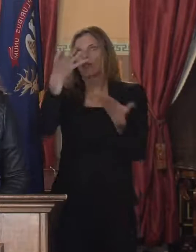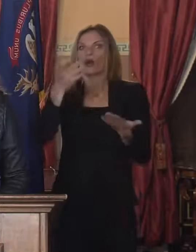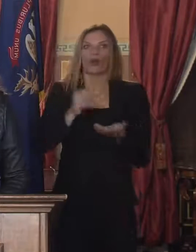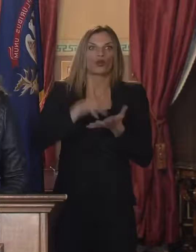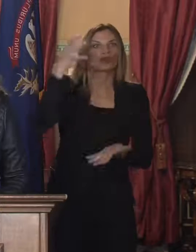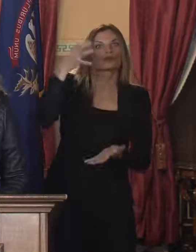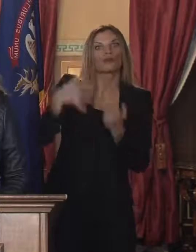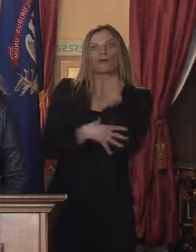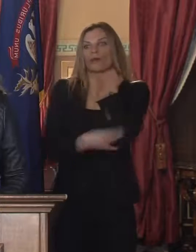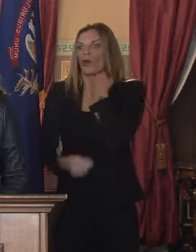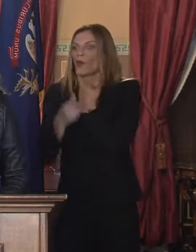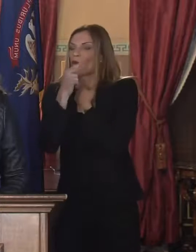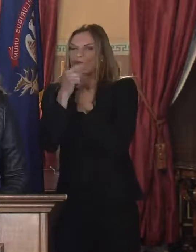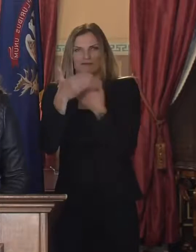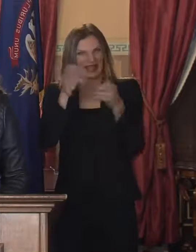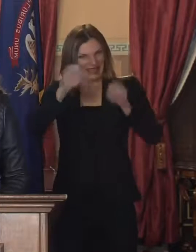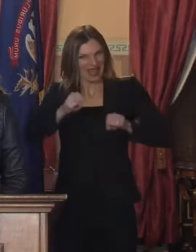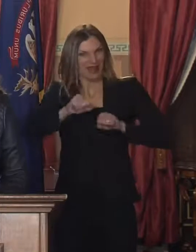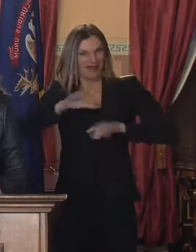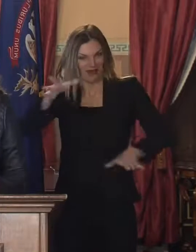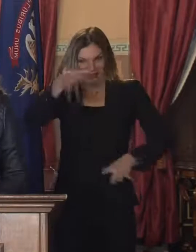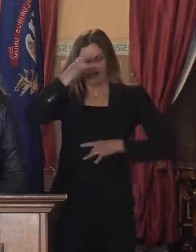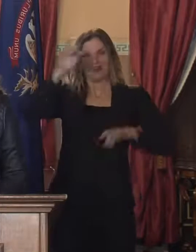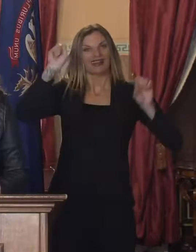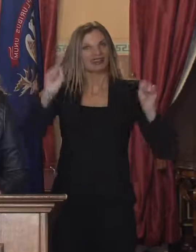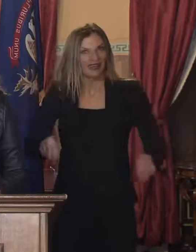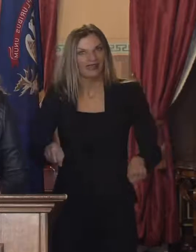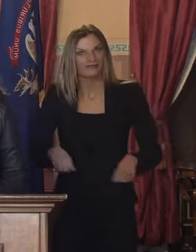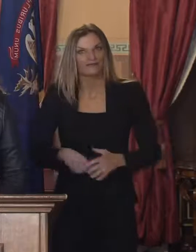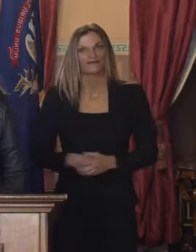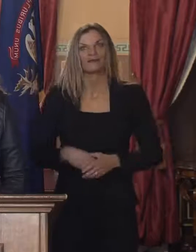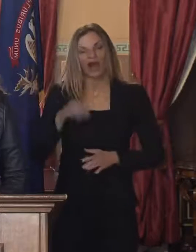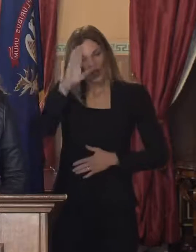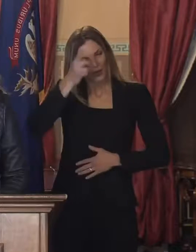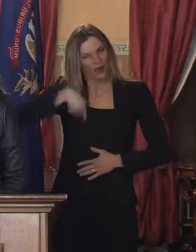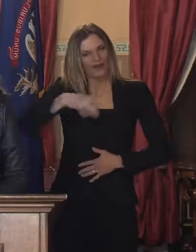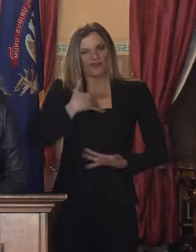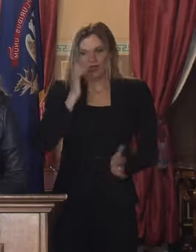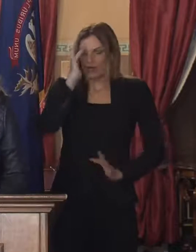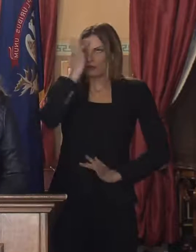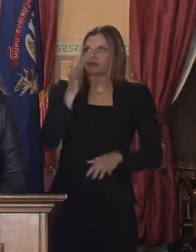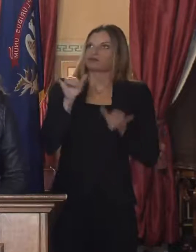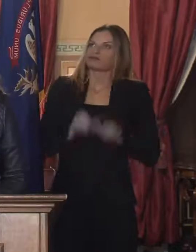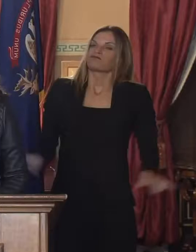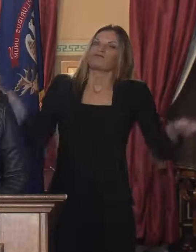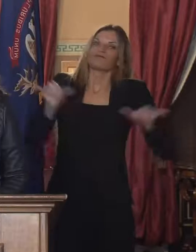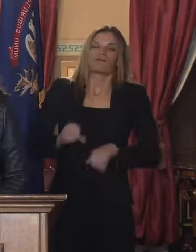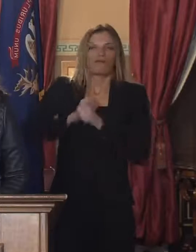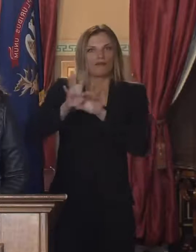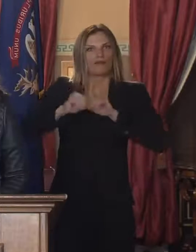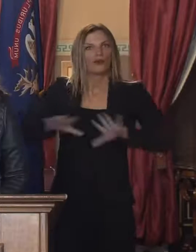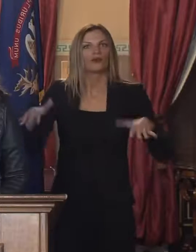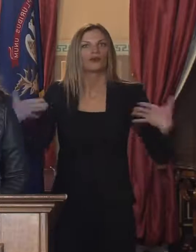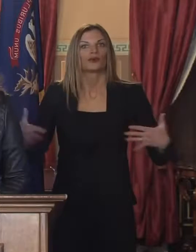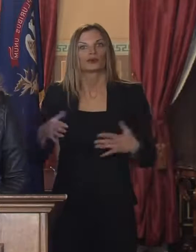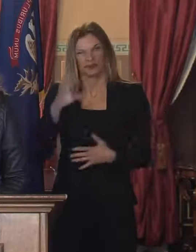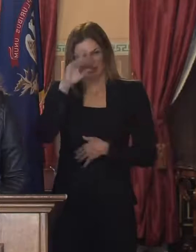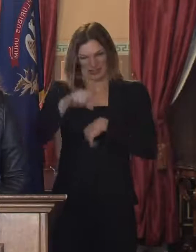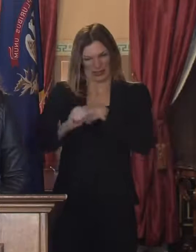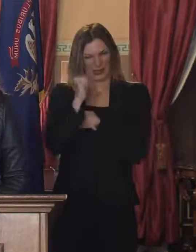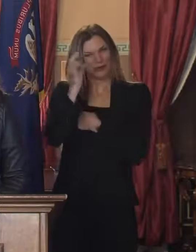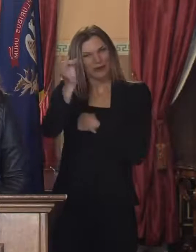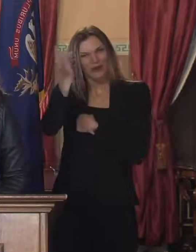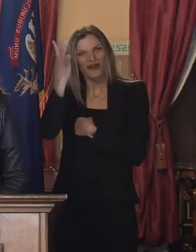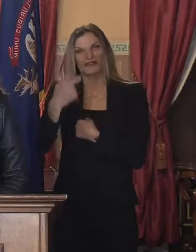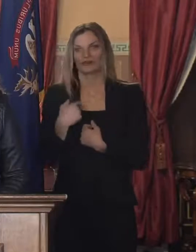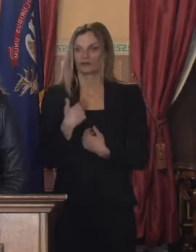It doesn't care if we're tired of it. It threatens us all, our lives, our families, our